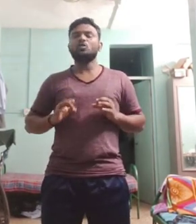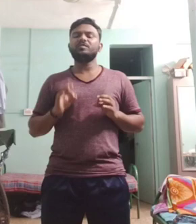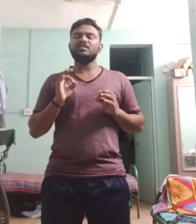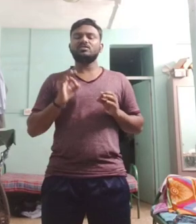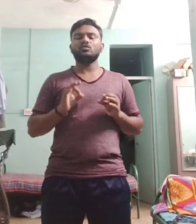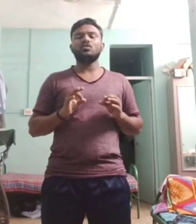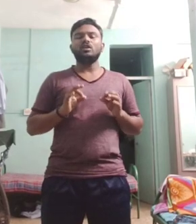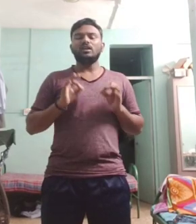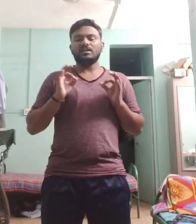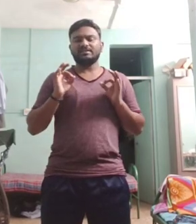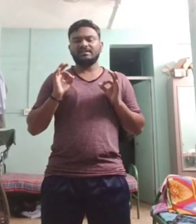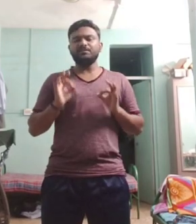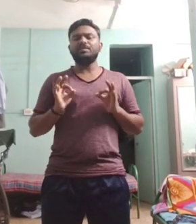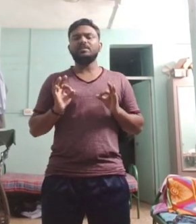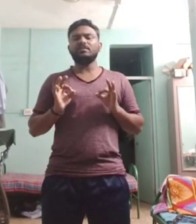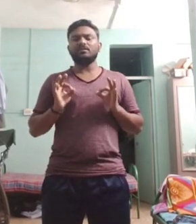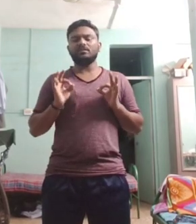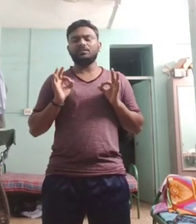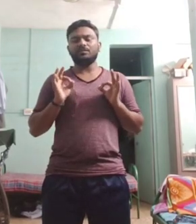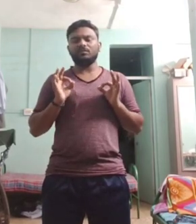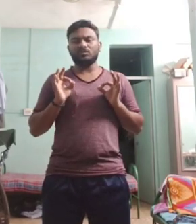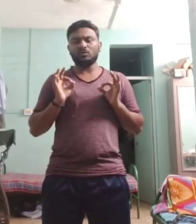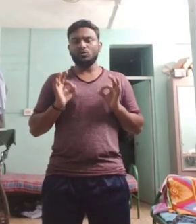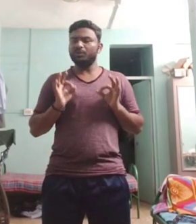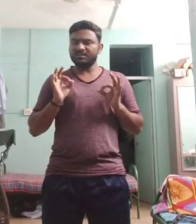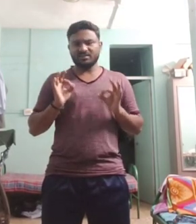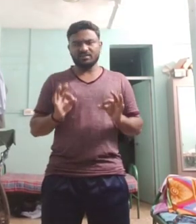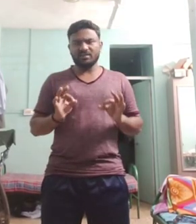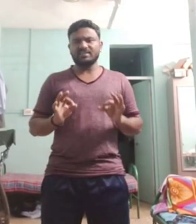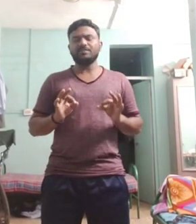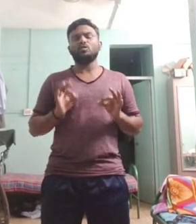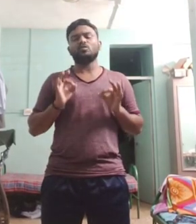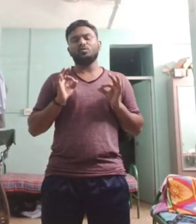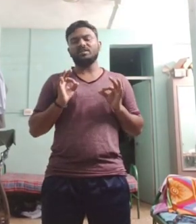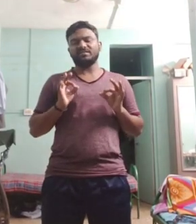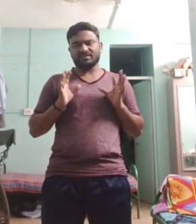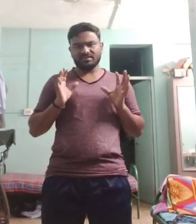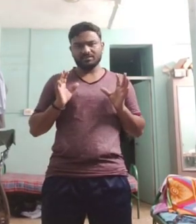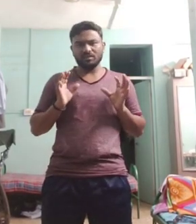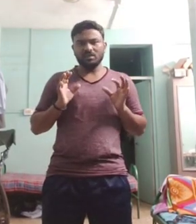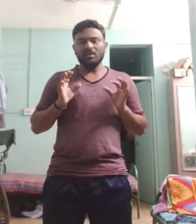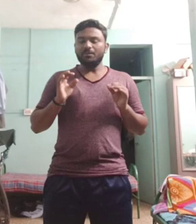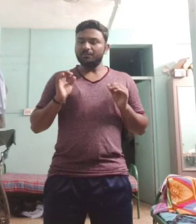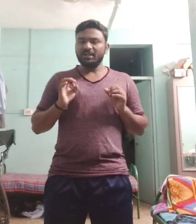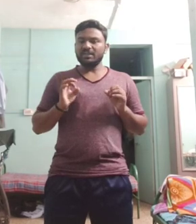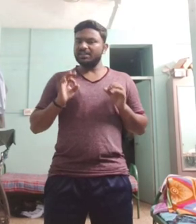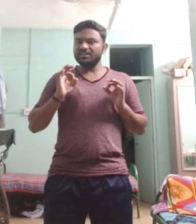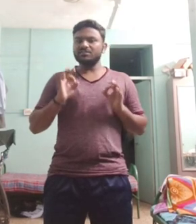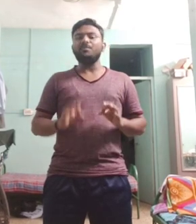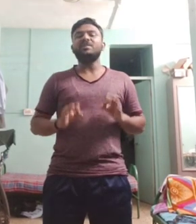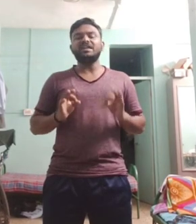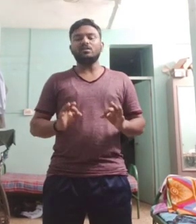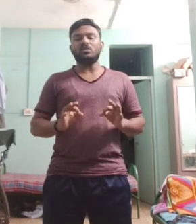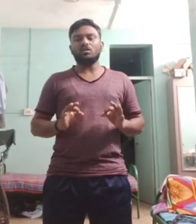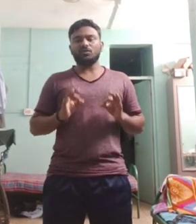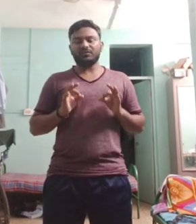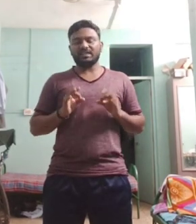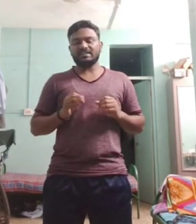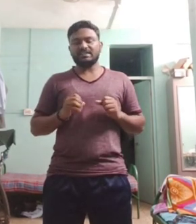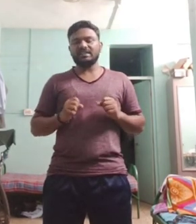is also a simple looping concept or looping system, but it is a main, or what we can say, it